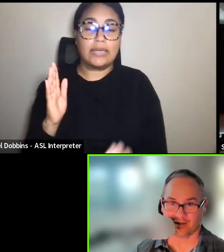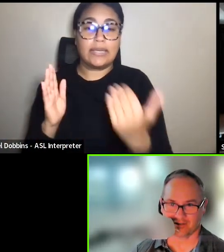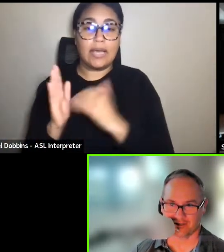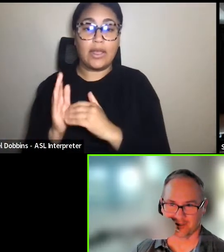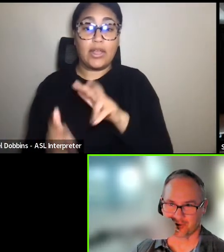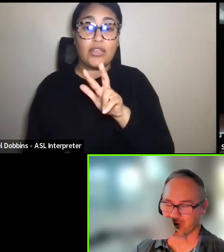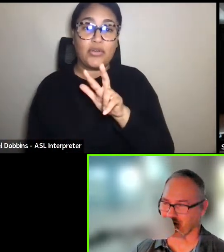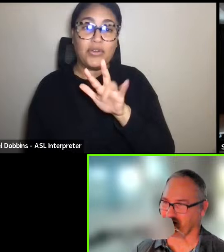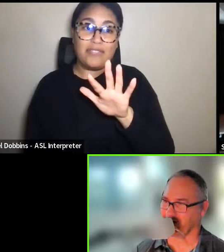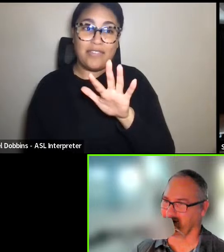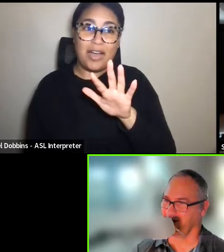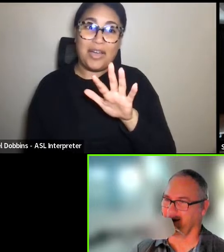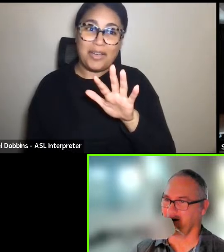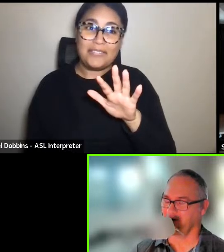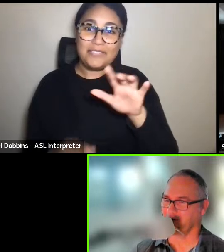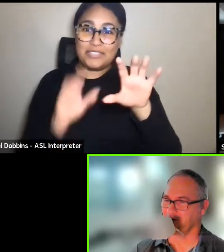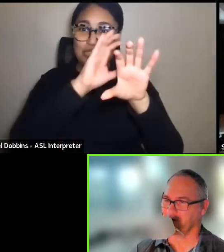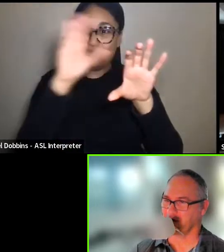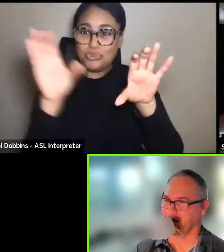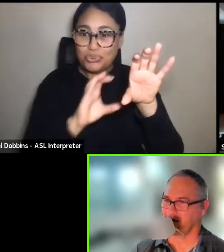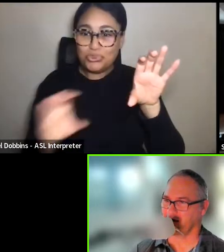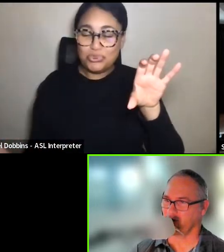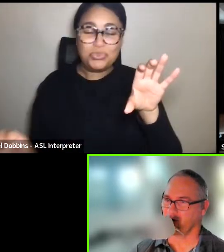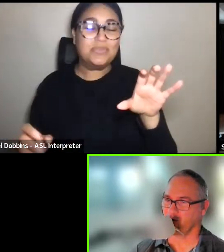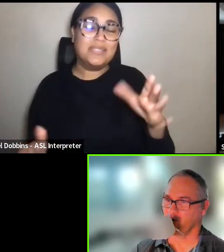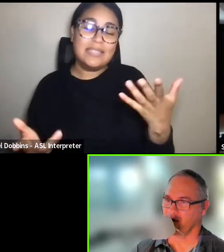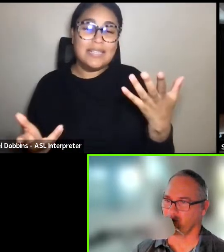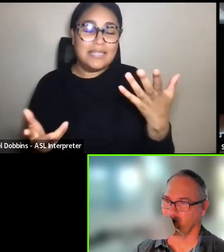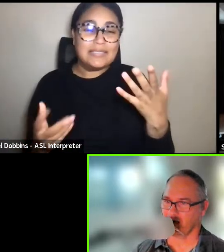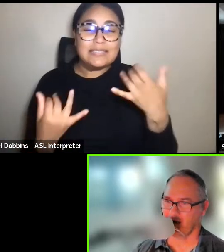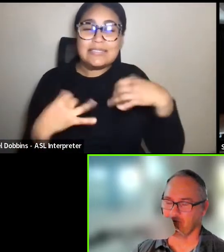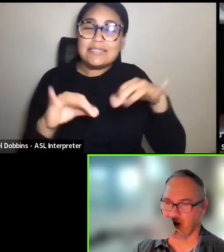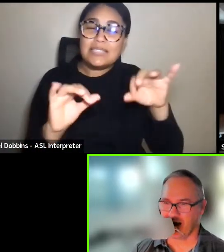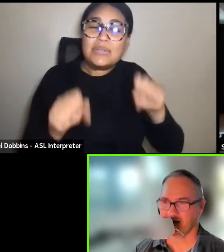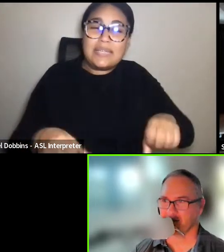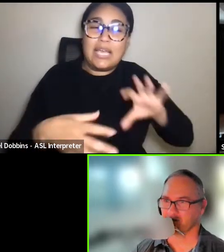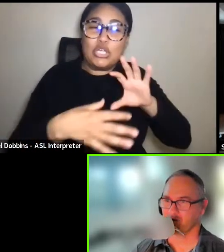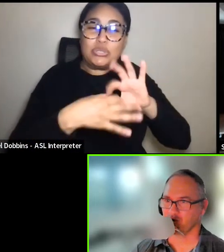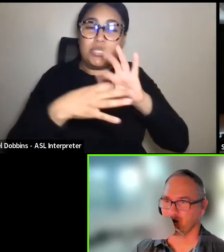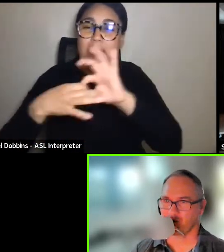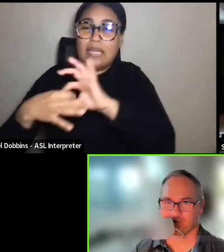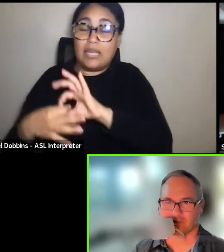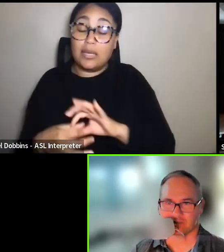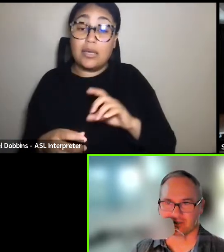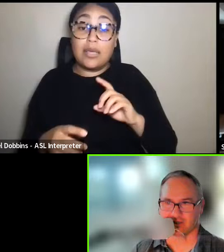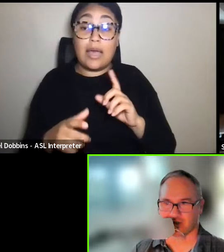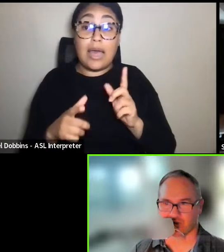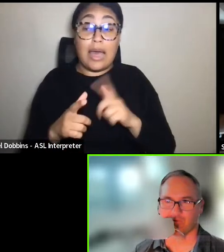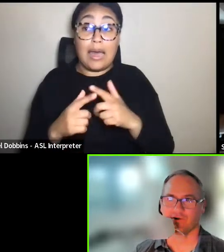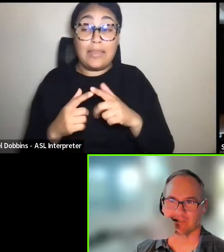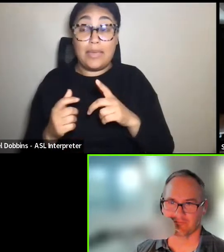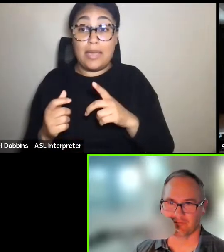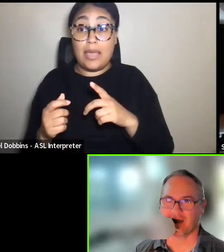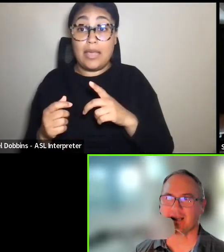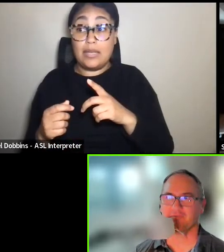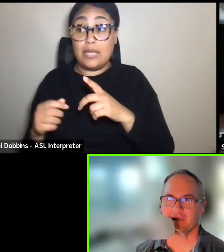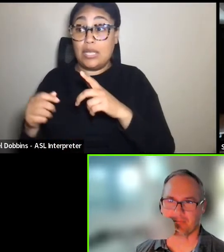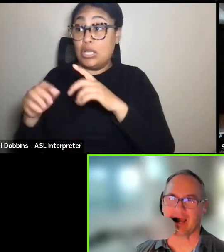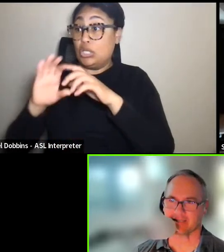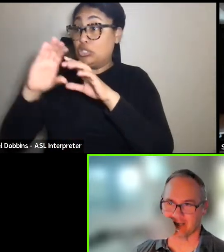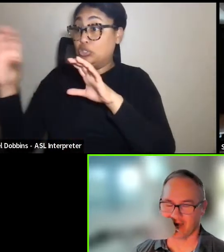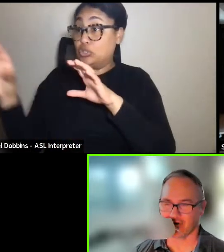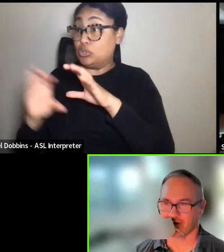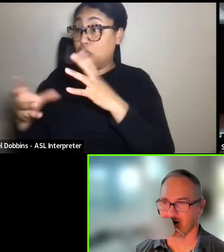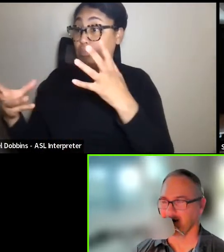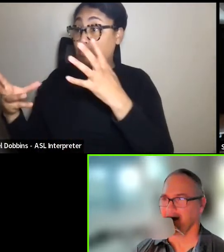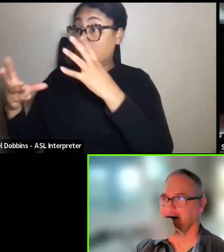35 boxes in a Zoom screen. But I think when we came back to school, there was this exuberance of finally being